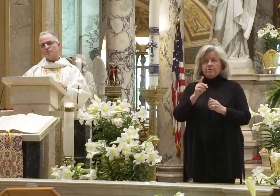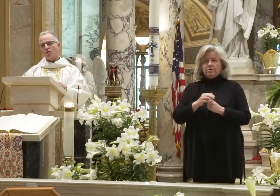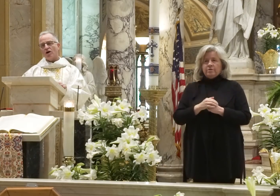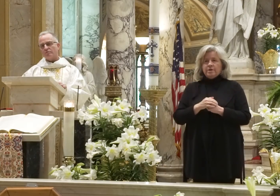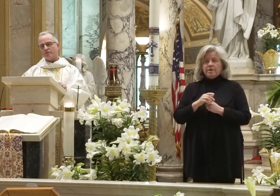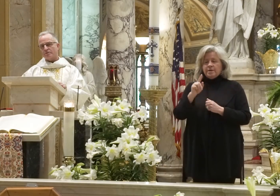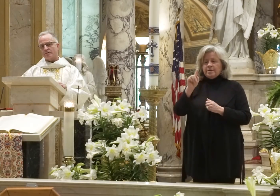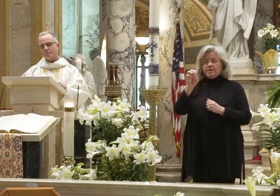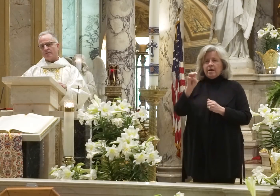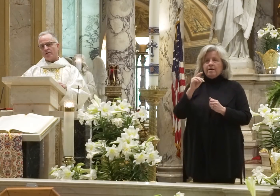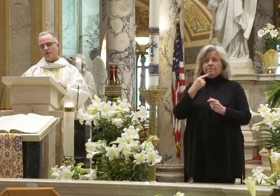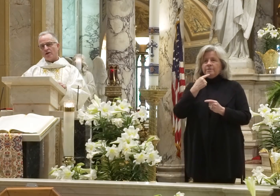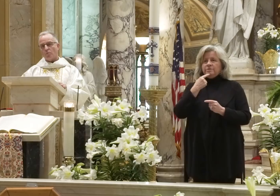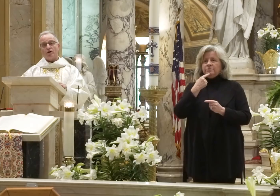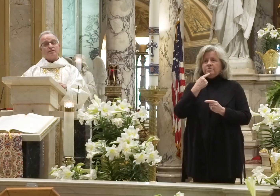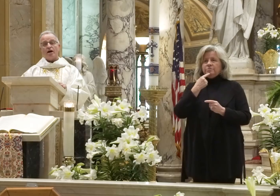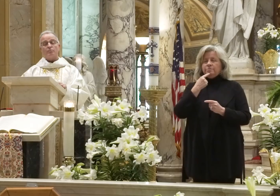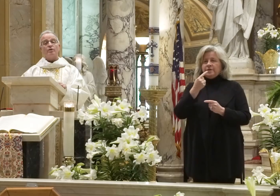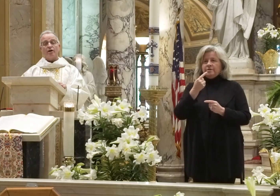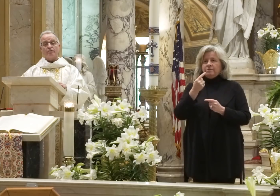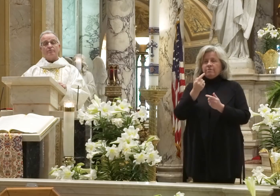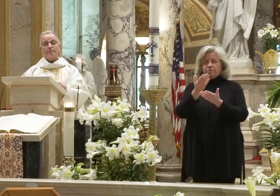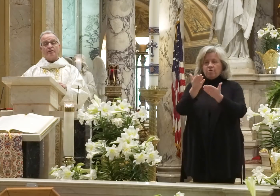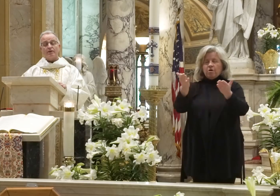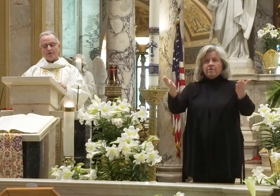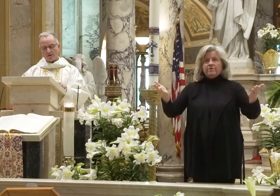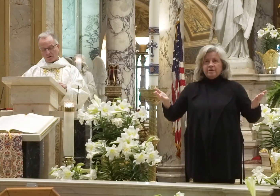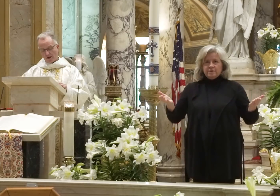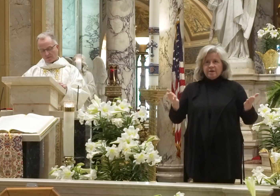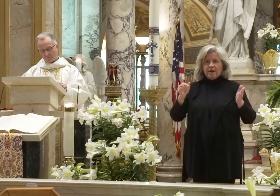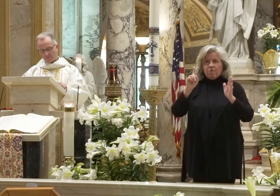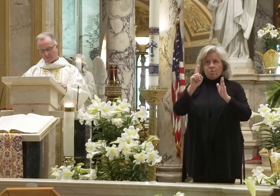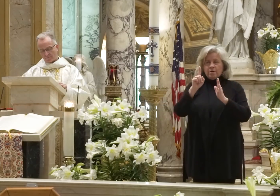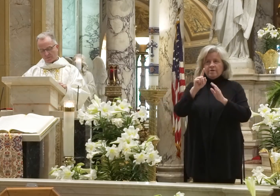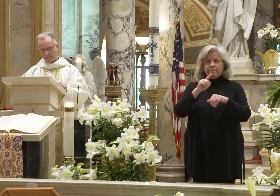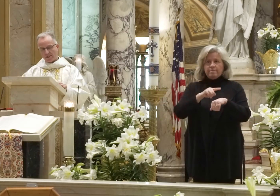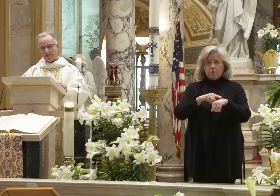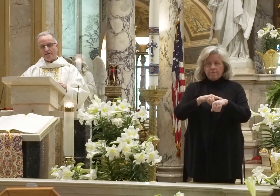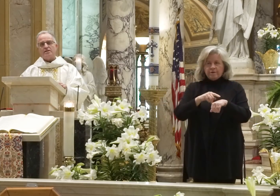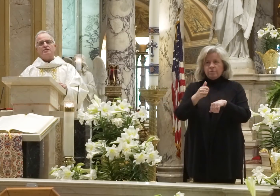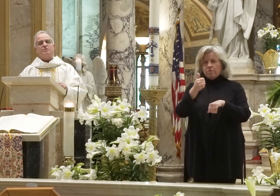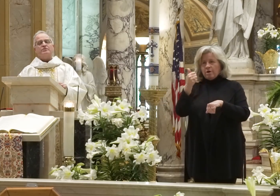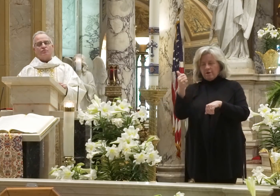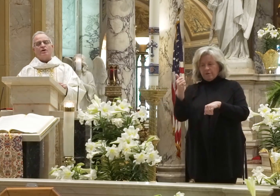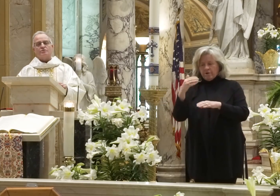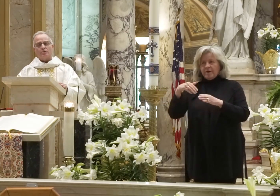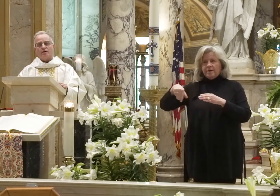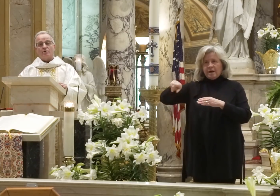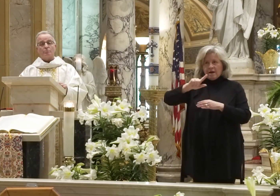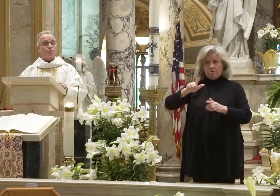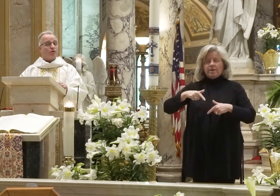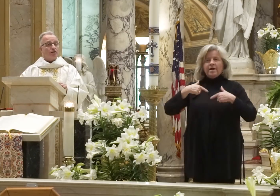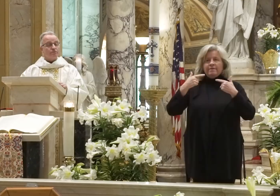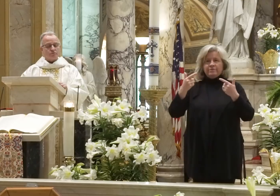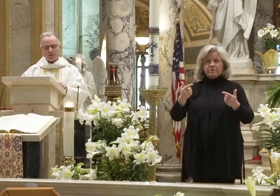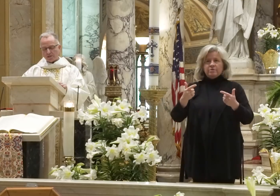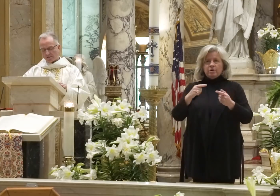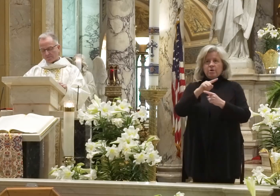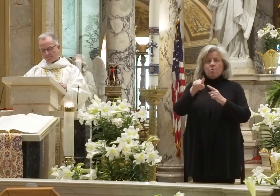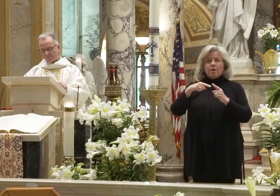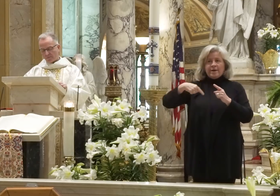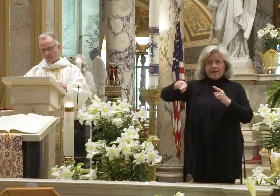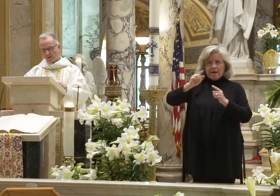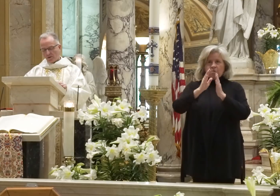Thomas speaks for all of us at one time or another in our lives. He speaks for us when our prayer life is